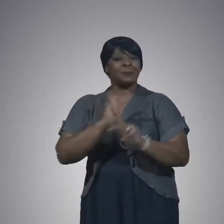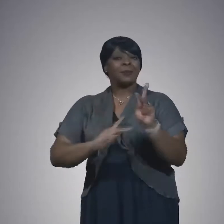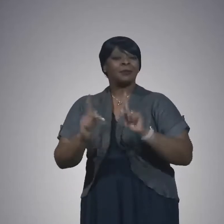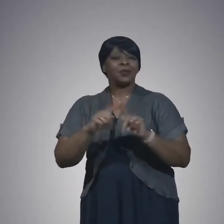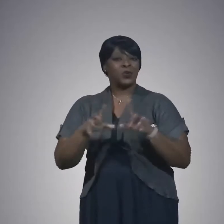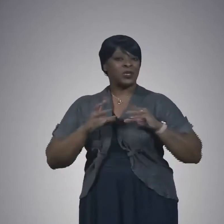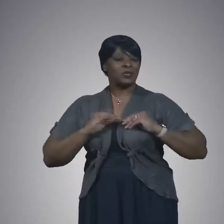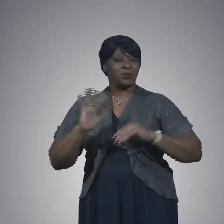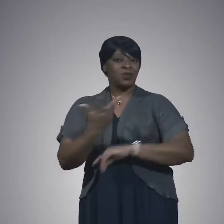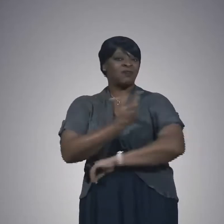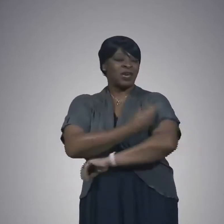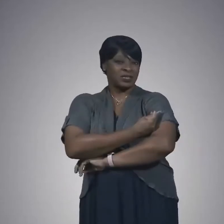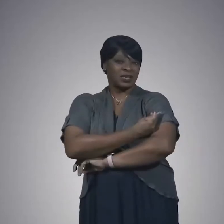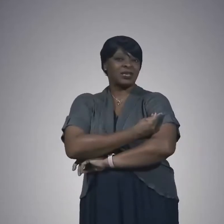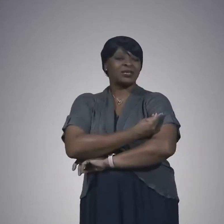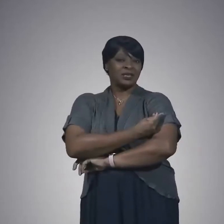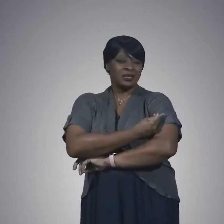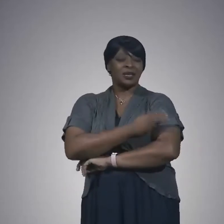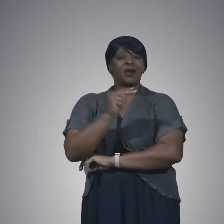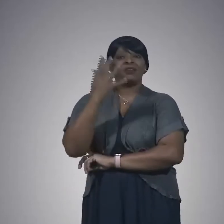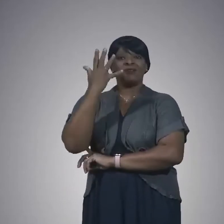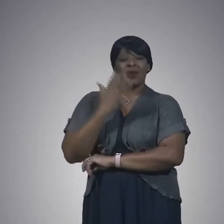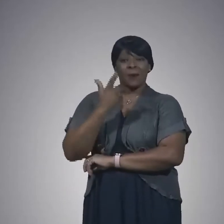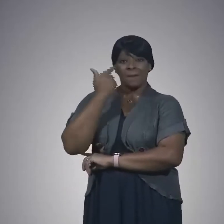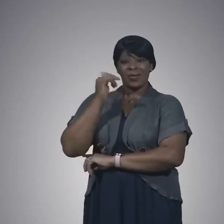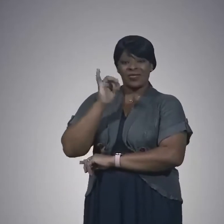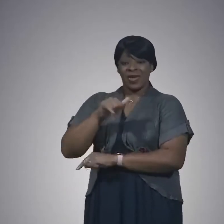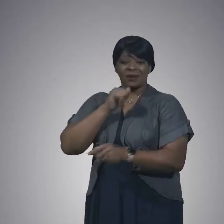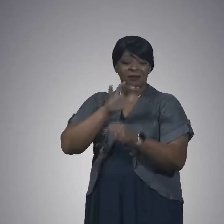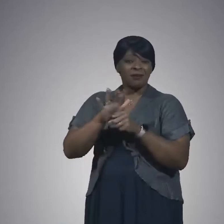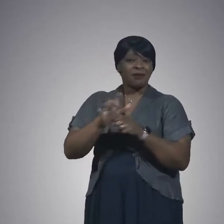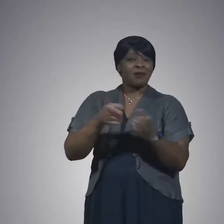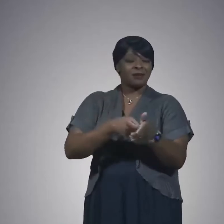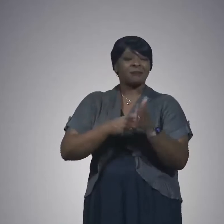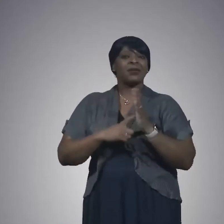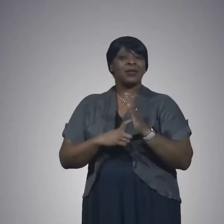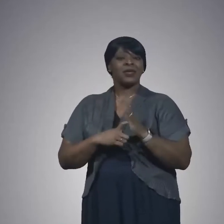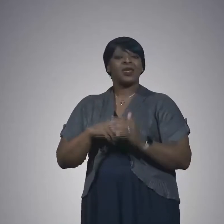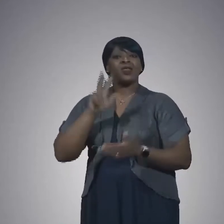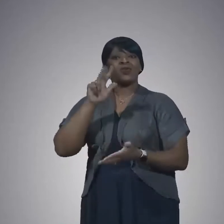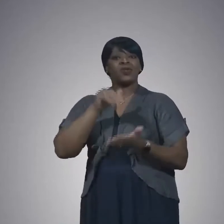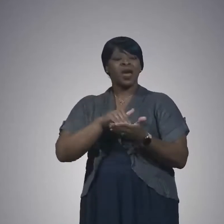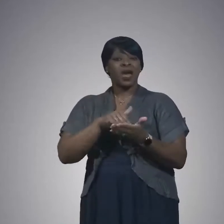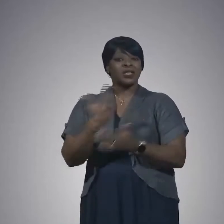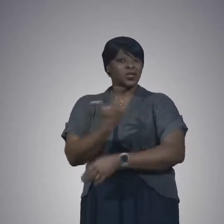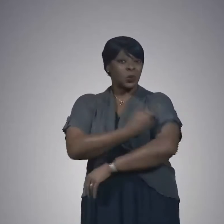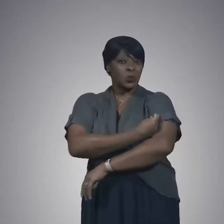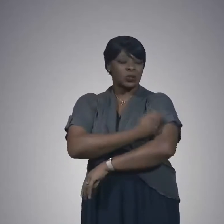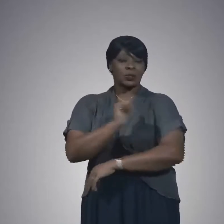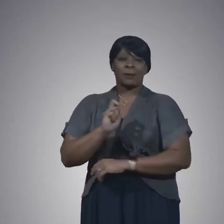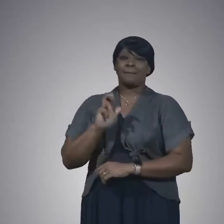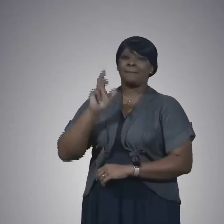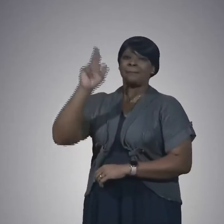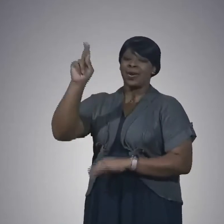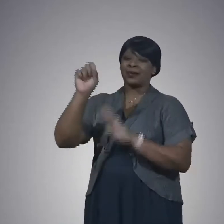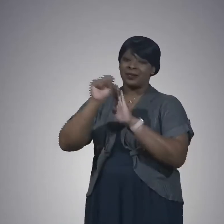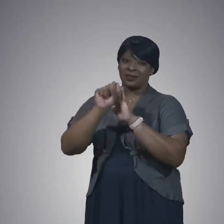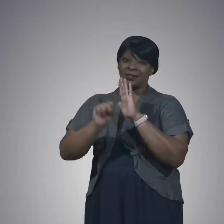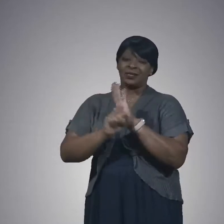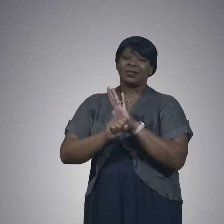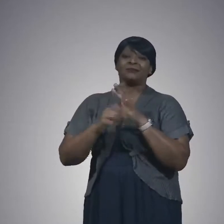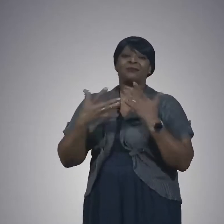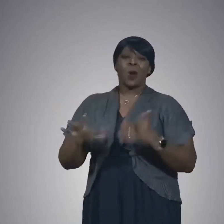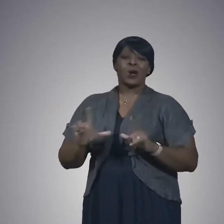take the vaccination. And unfortunately, because of that lack of demand, those 3,000 doses had to be returned to the state and are